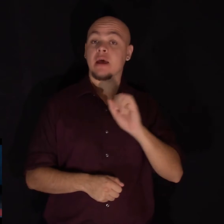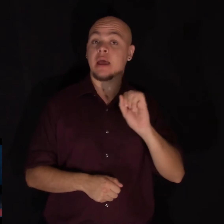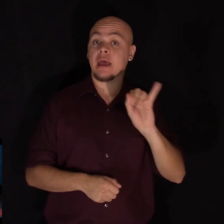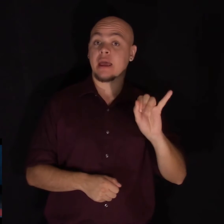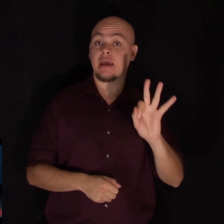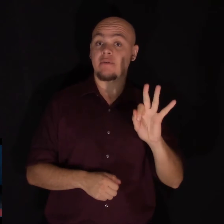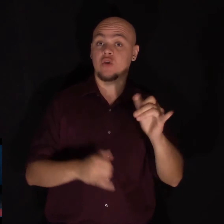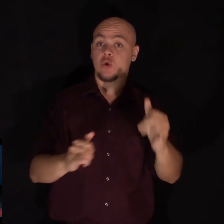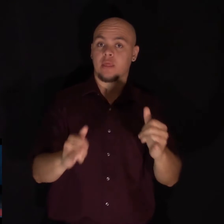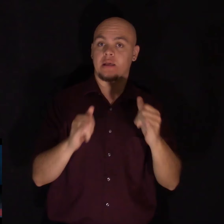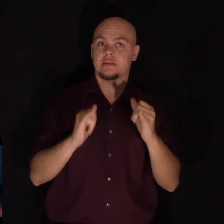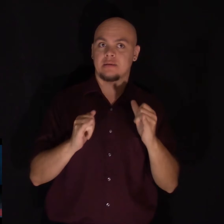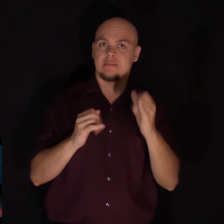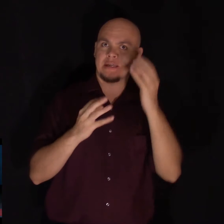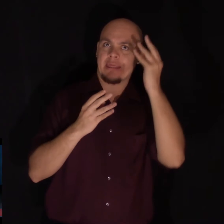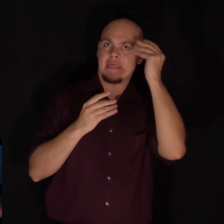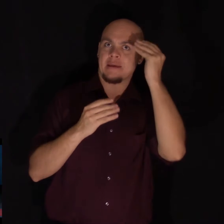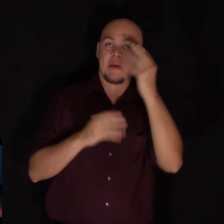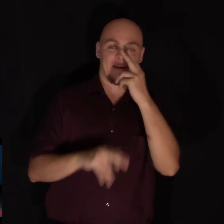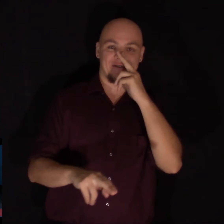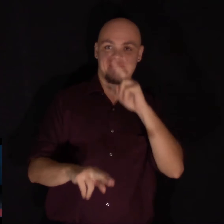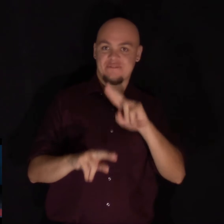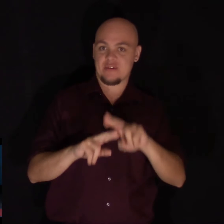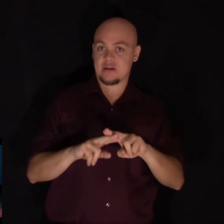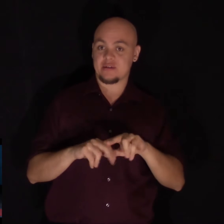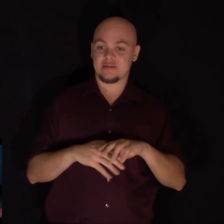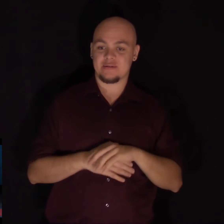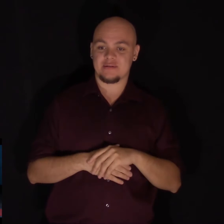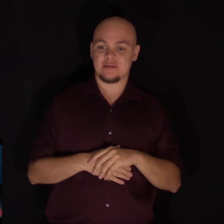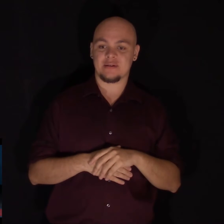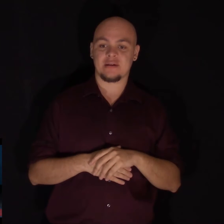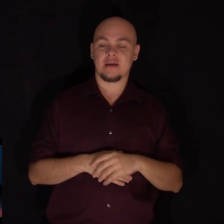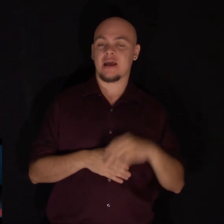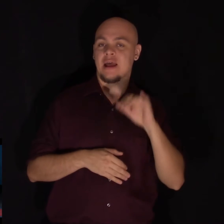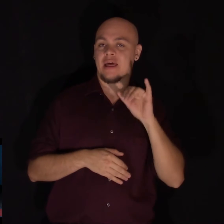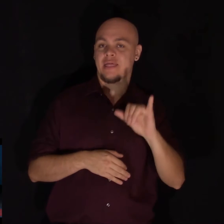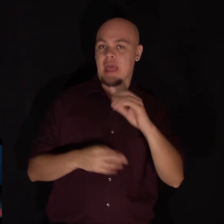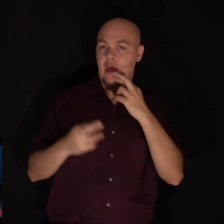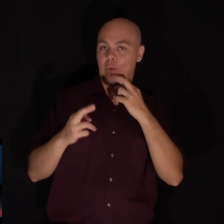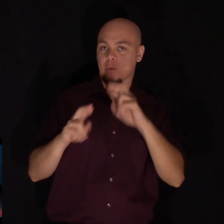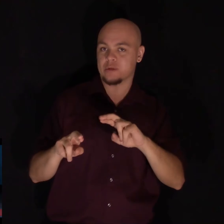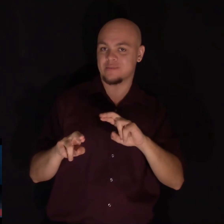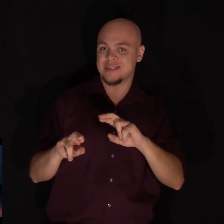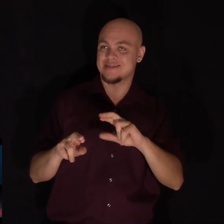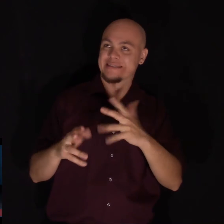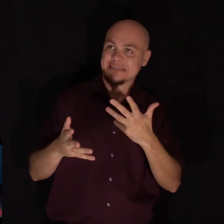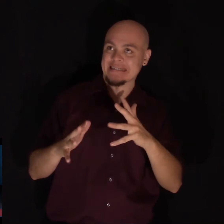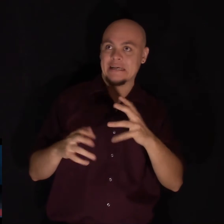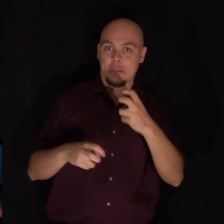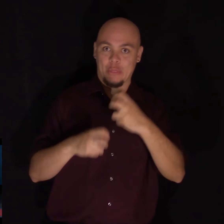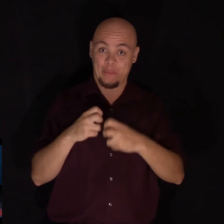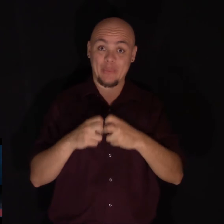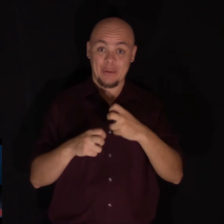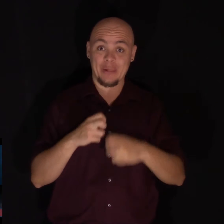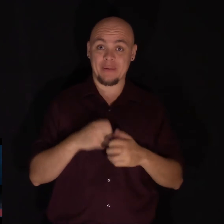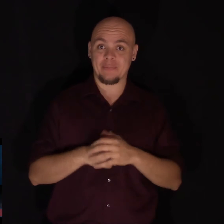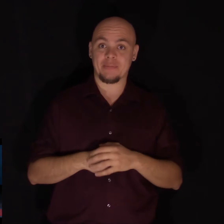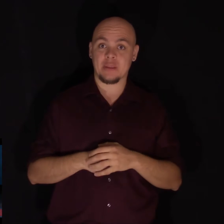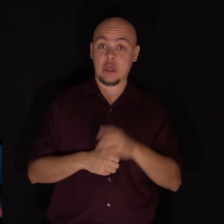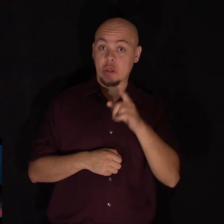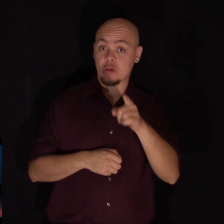find that it's fun to think about these things. And that response is part of the problem. Okay, that response should worry